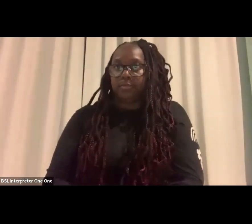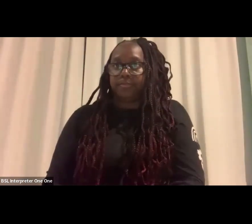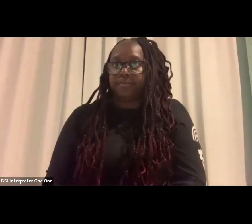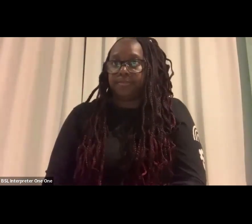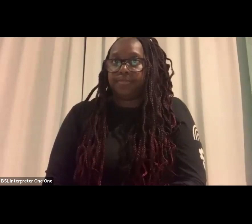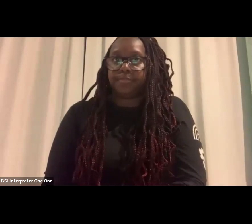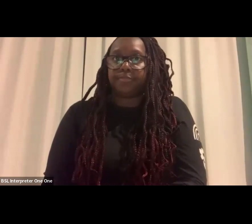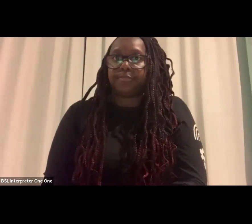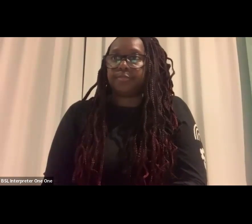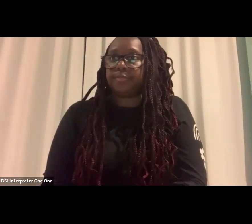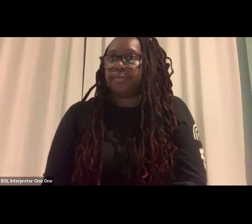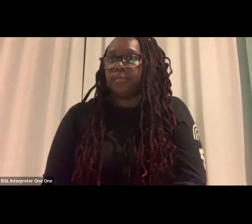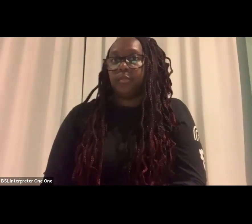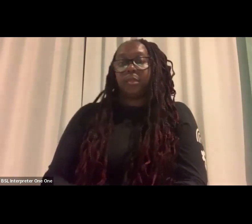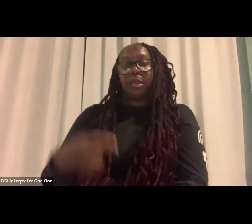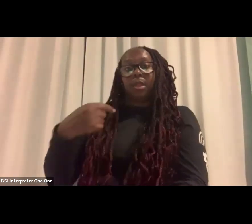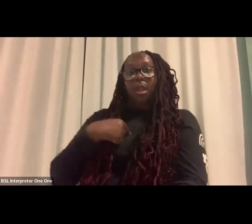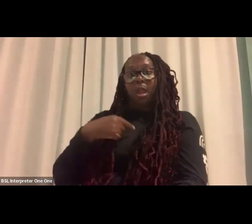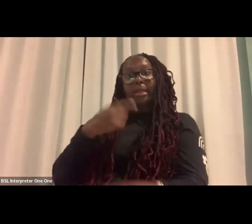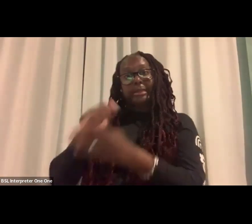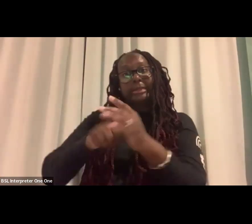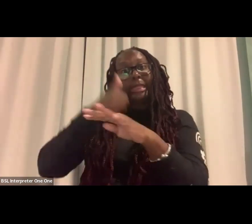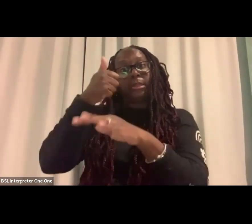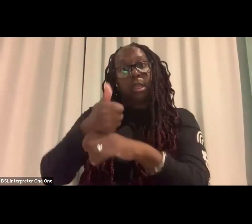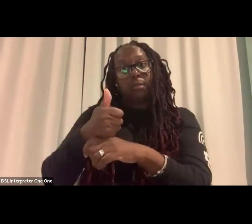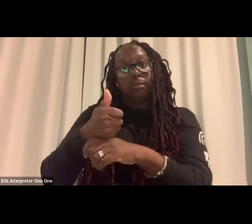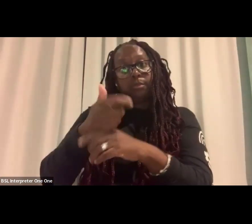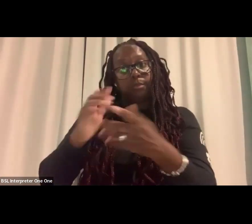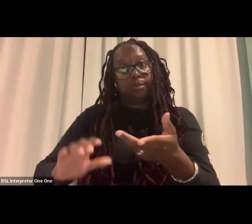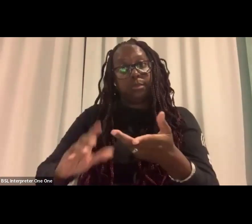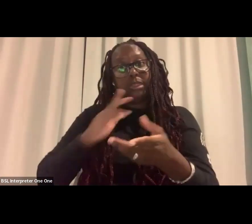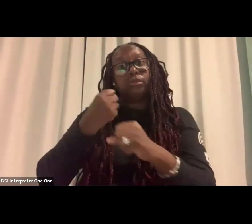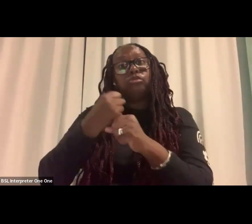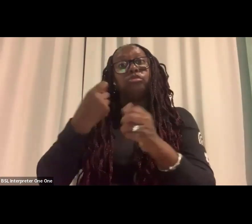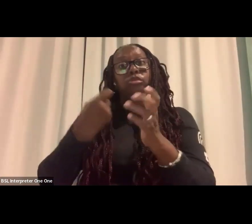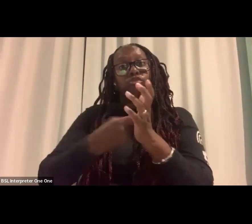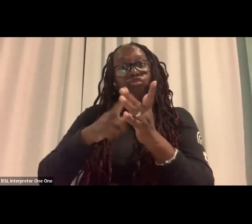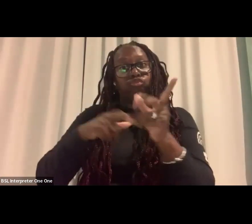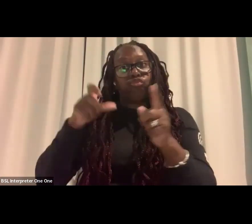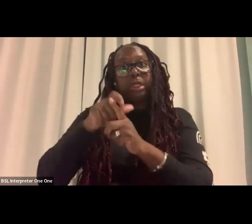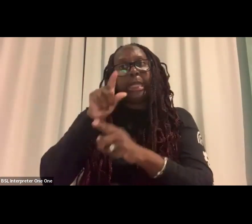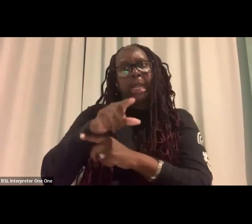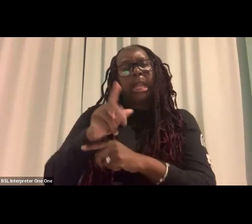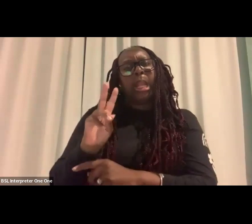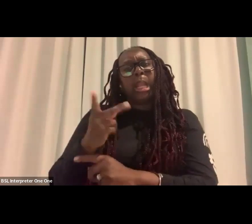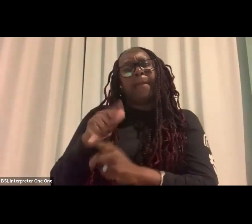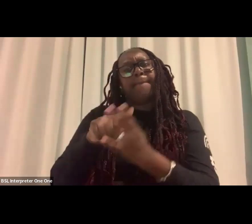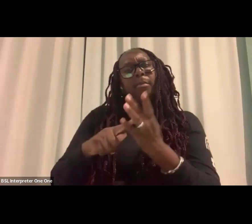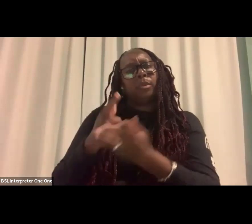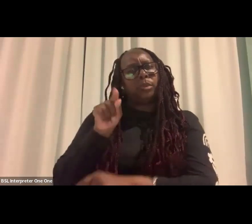So I made this grid with a double materiality approach, which